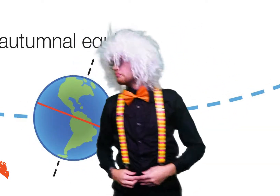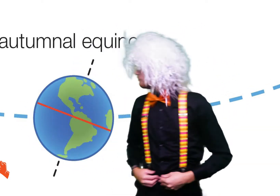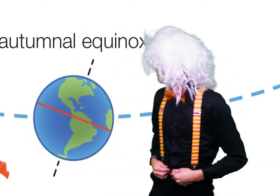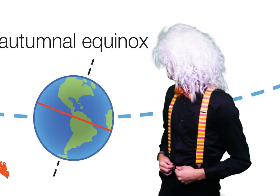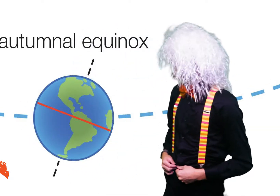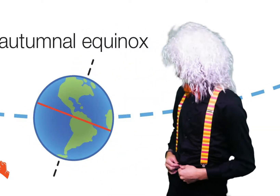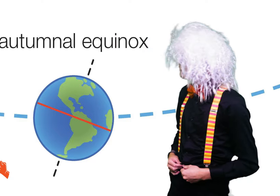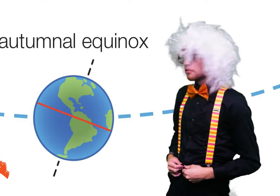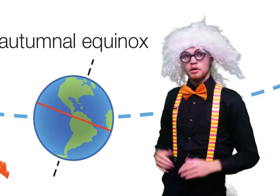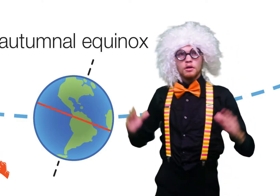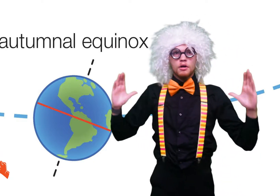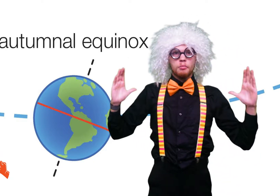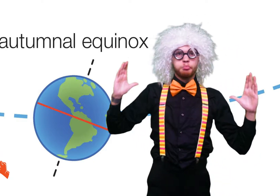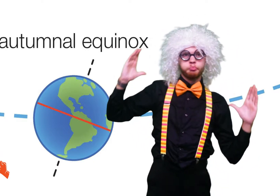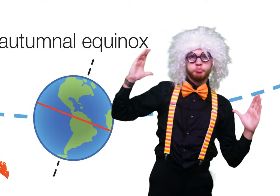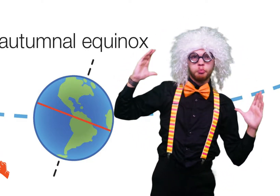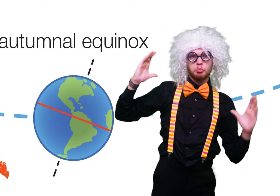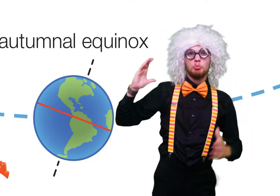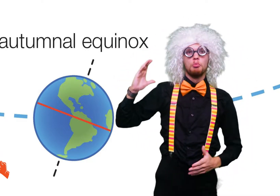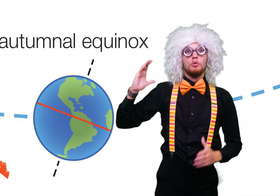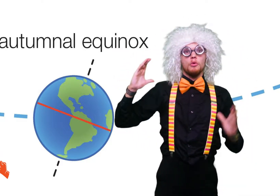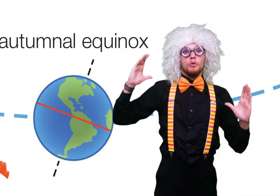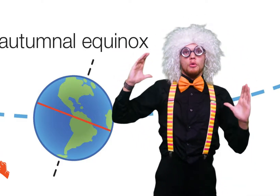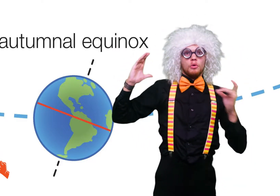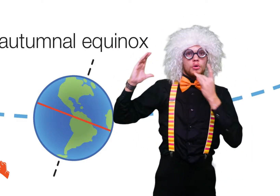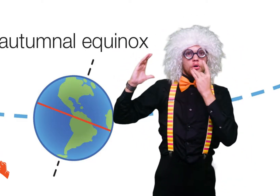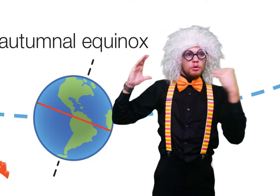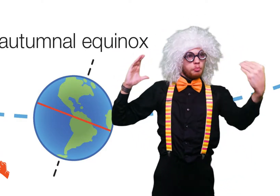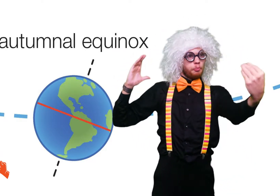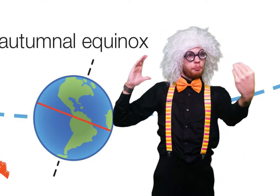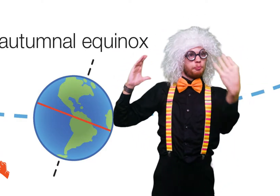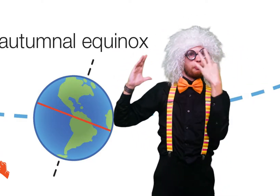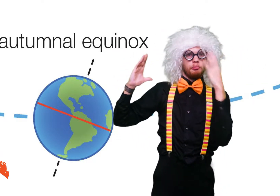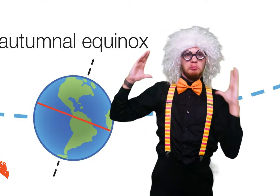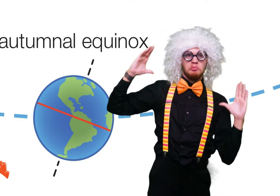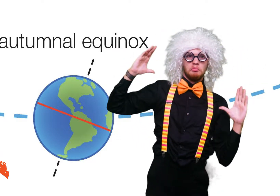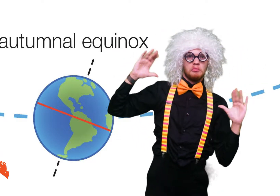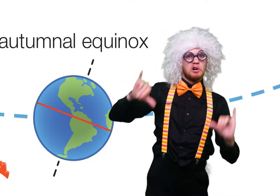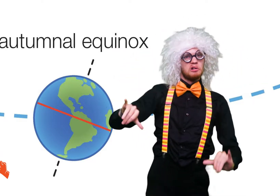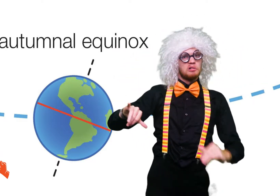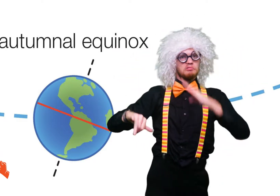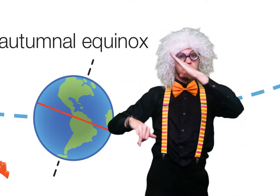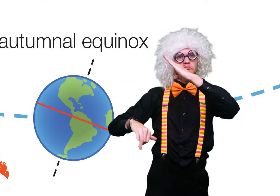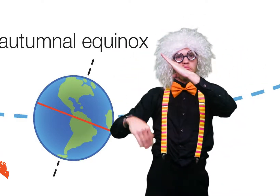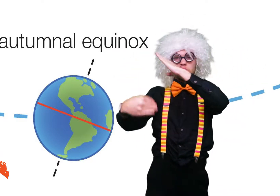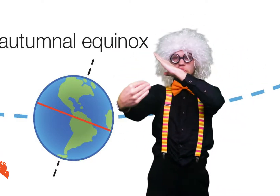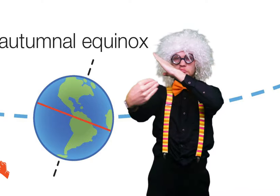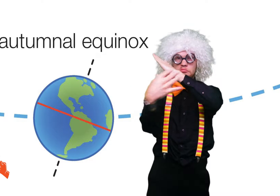Earth at this stage, it is not cold or hot, it is rather